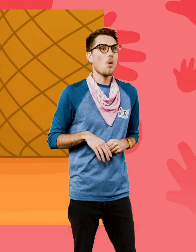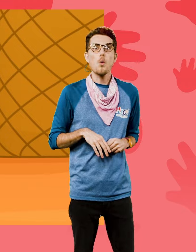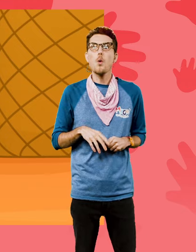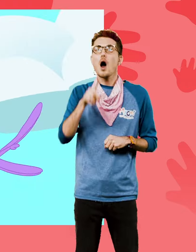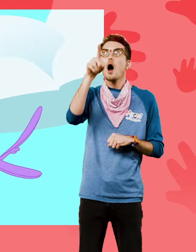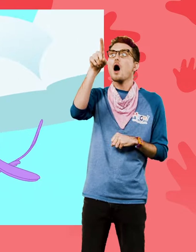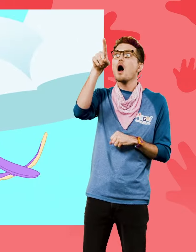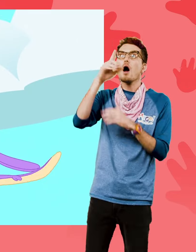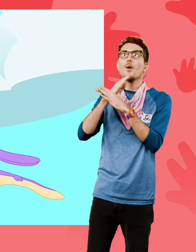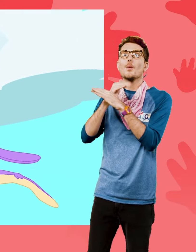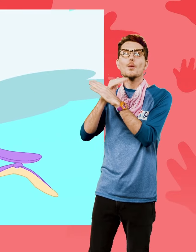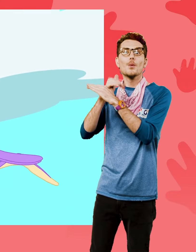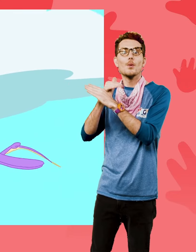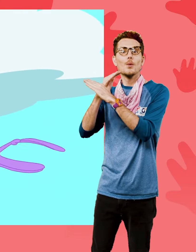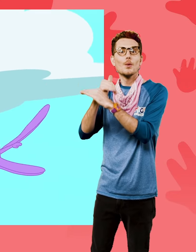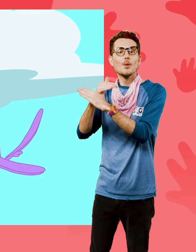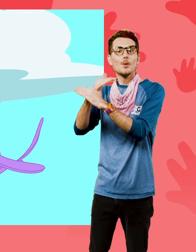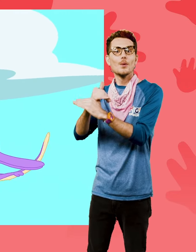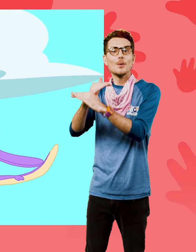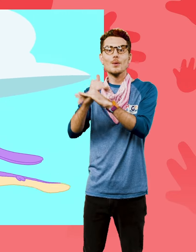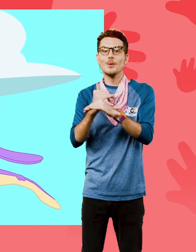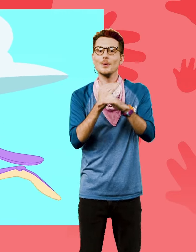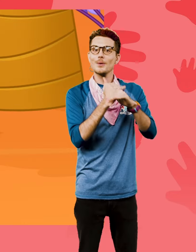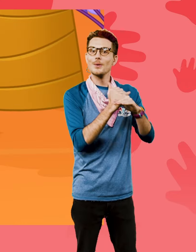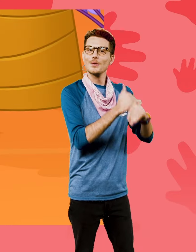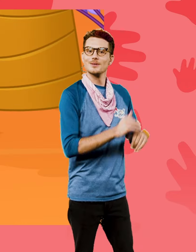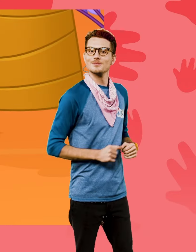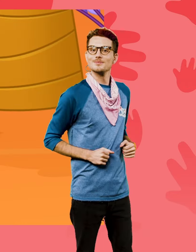Look, Morphle, pterodactyls!